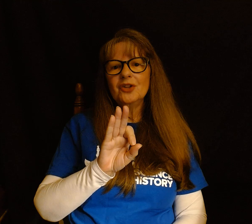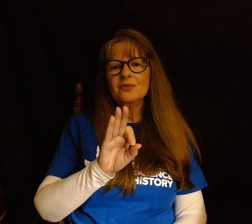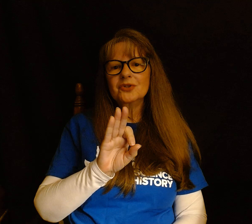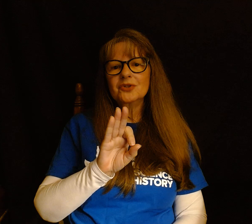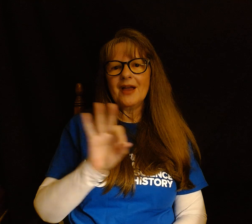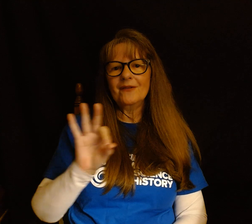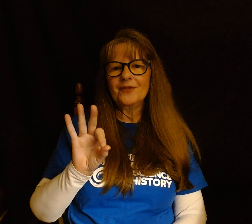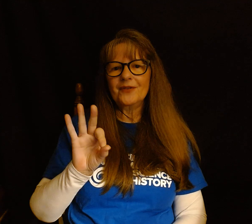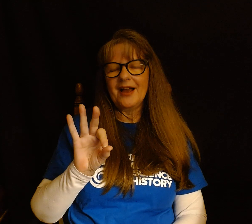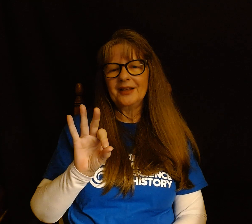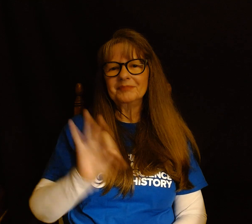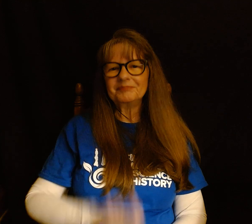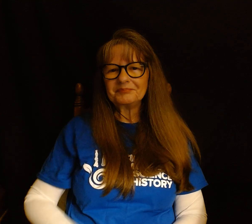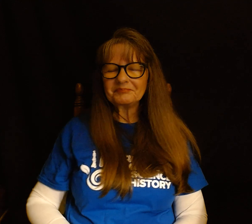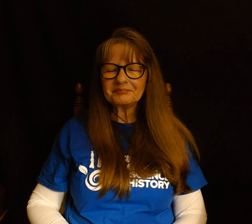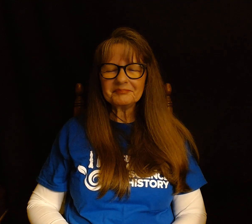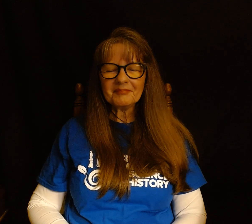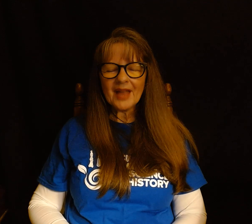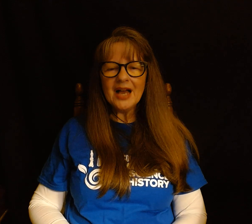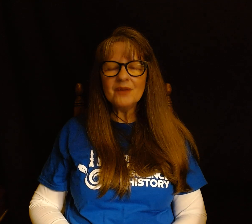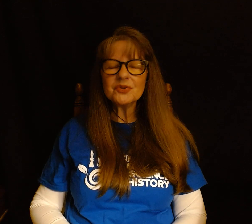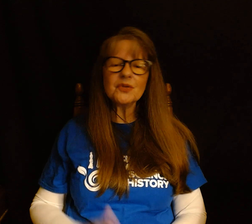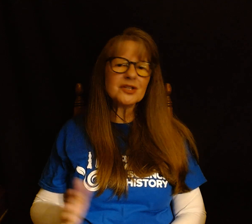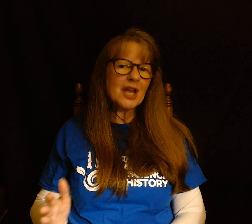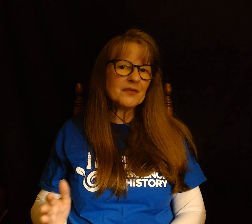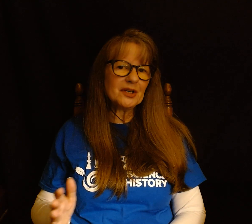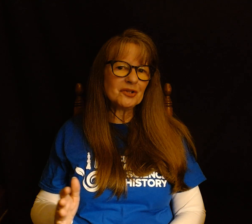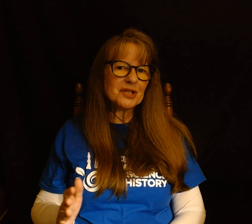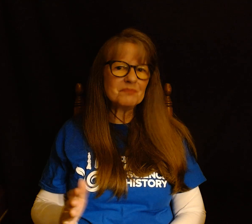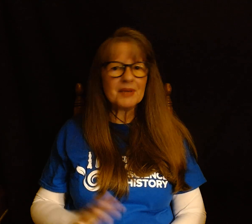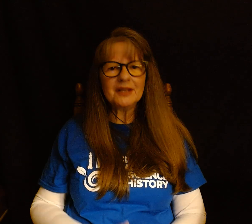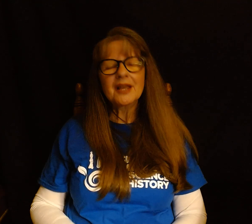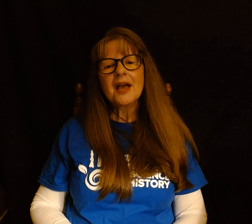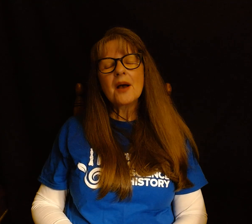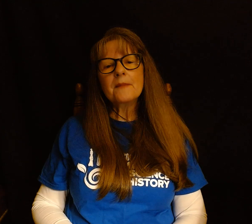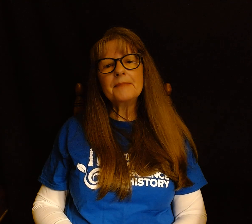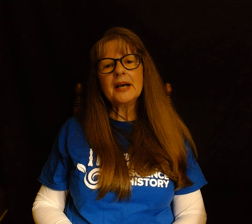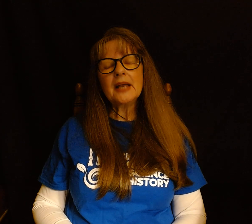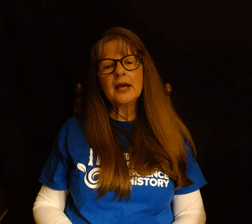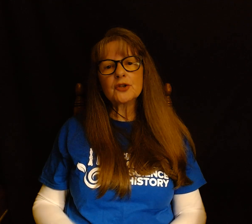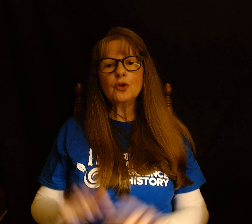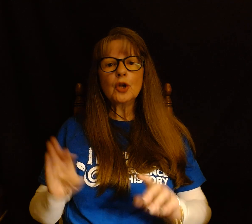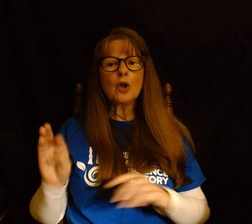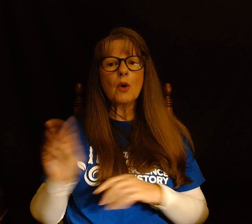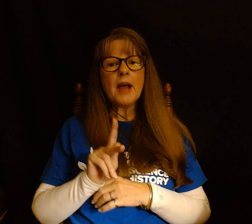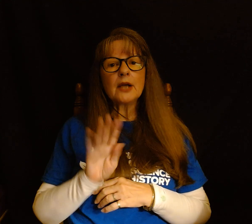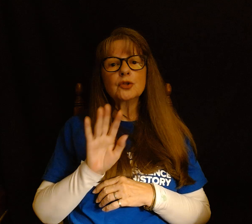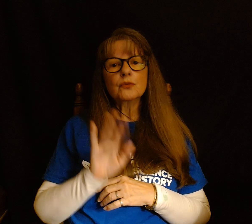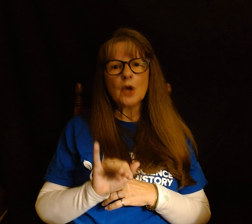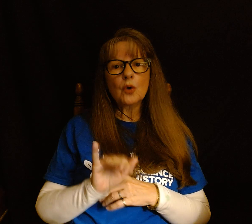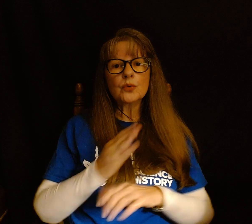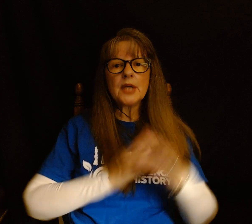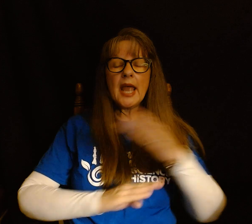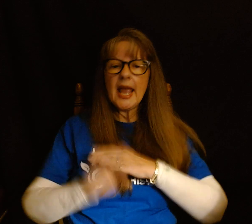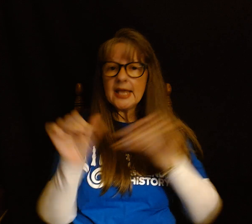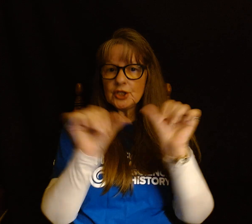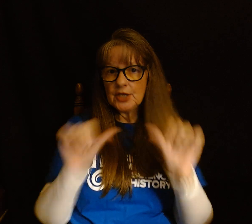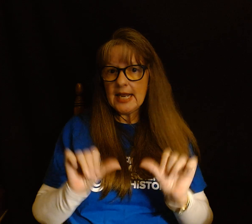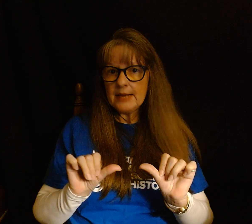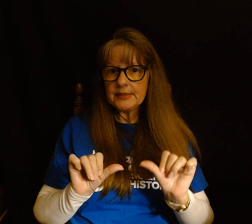do F9. So that's kind of a little tidbit. But so you can go back to those hand shapes